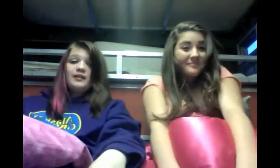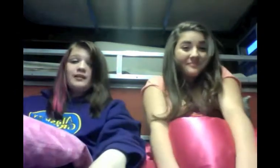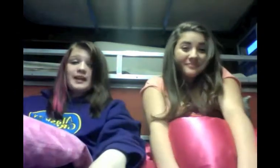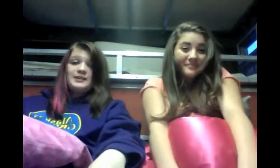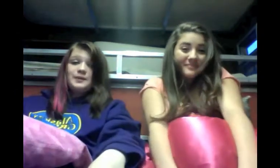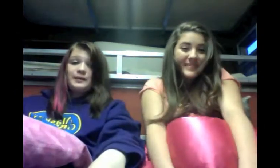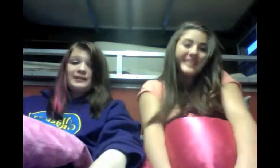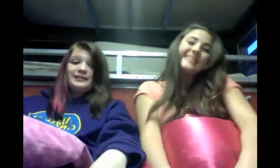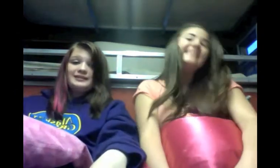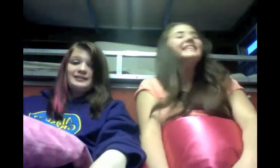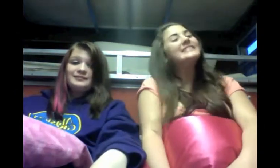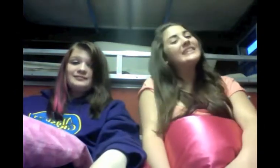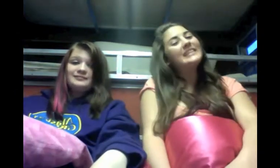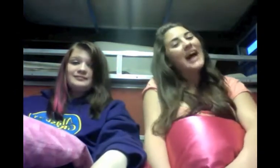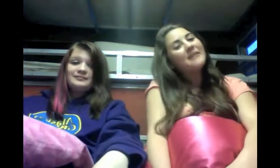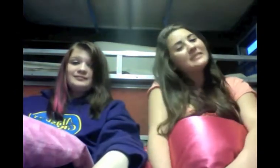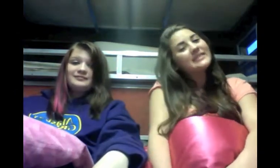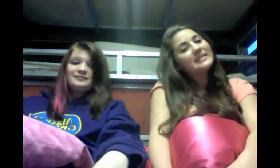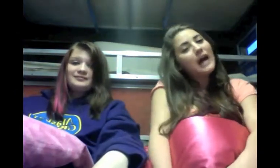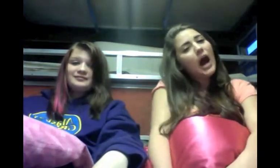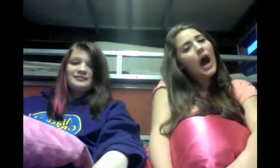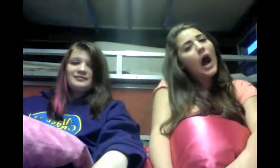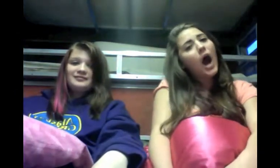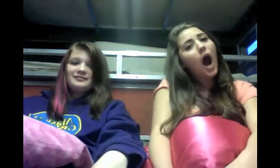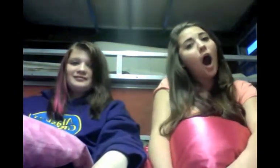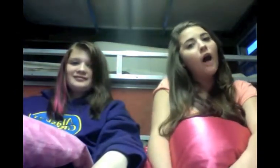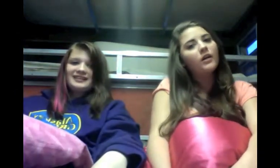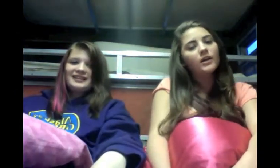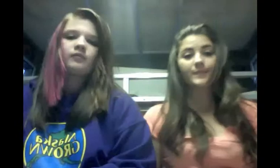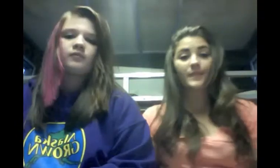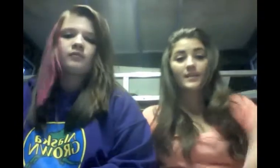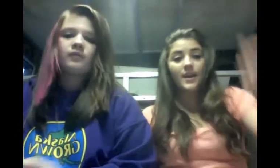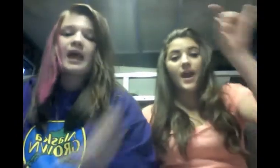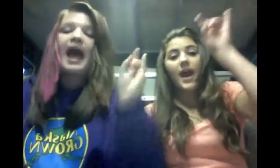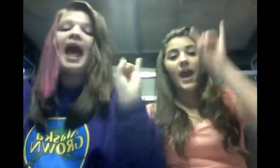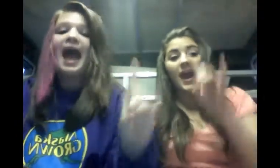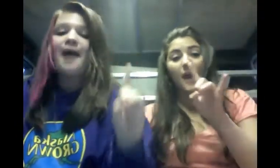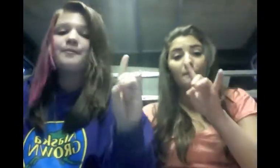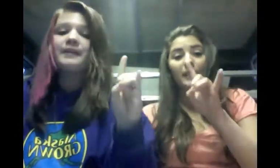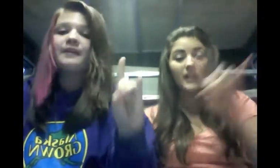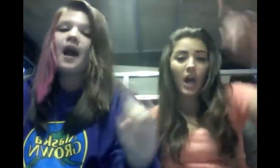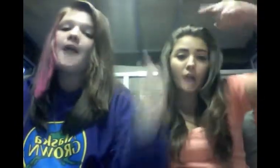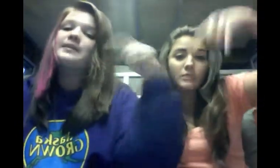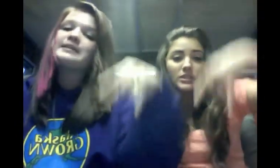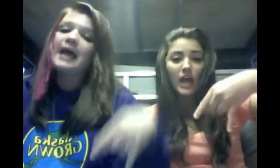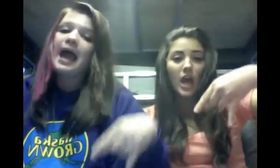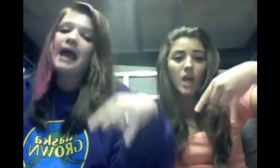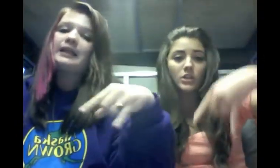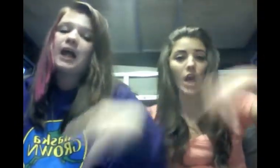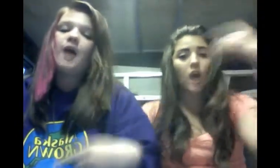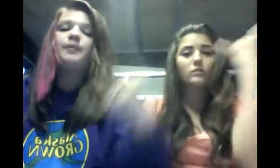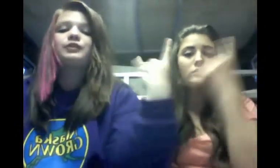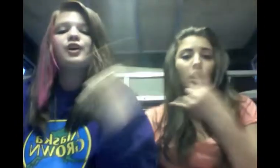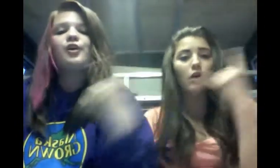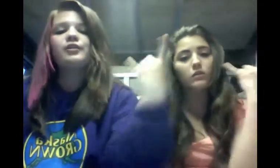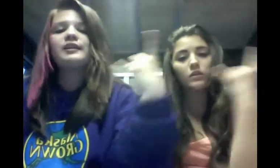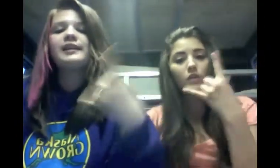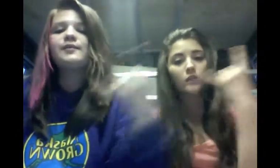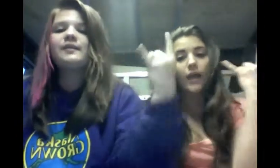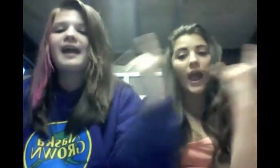Guess what we learned. The llama song! Happy llama, sad llama, totally